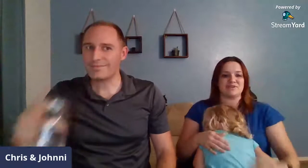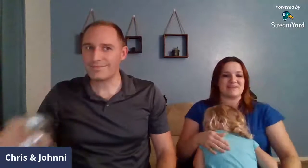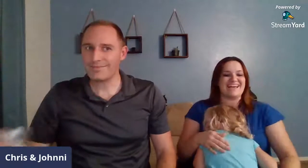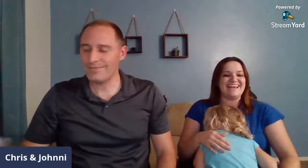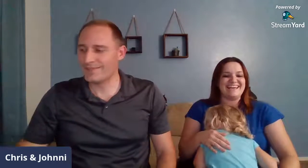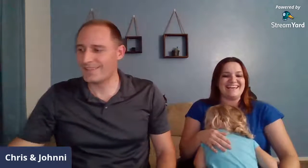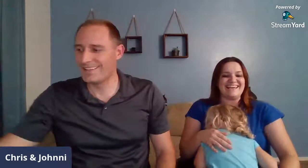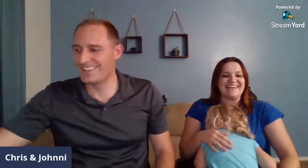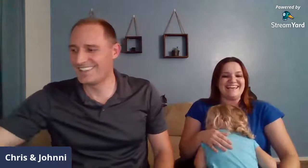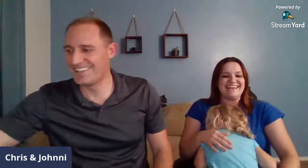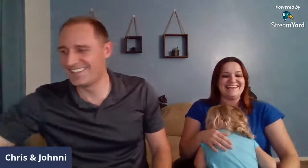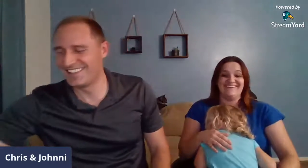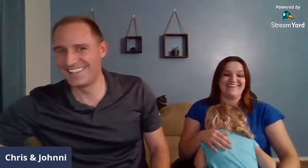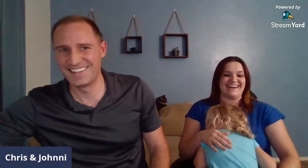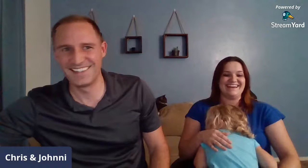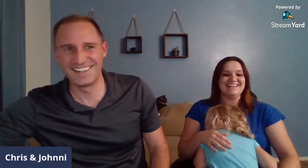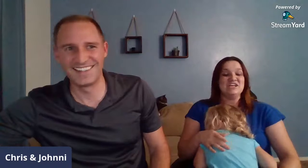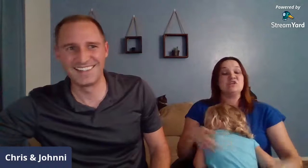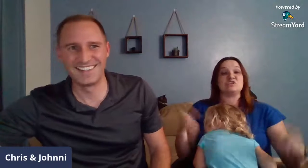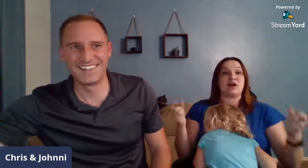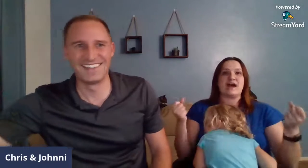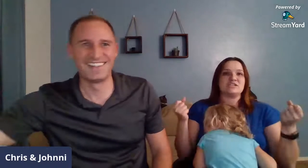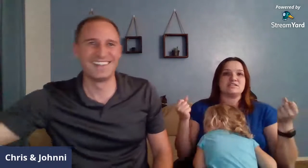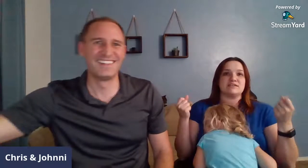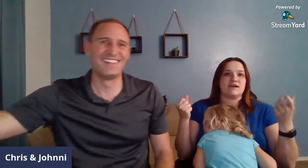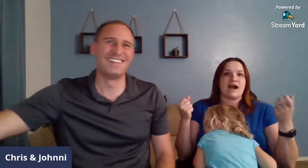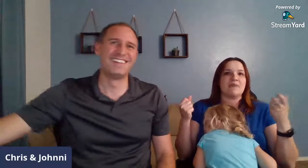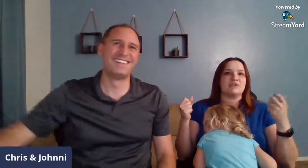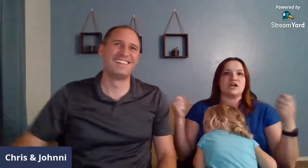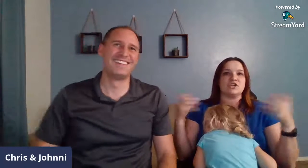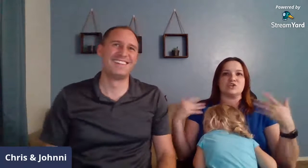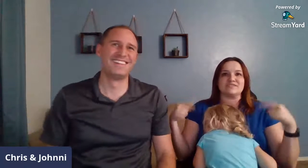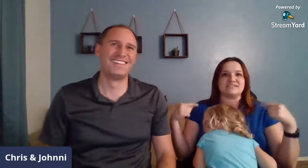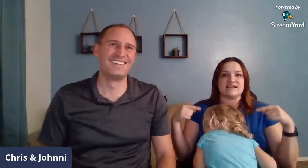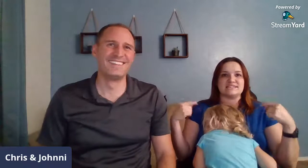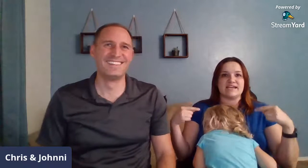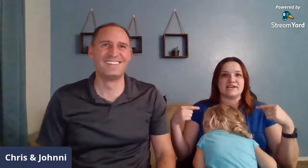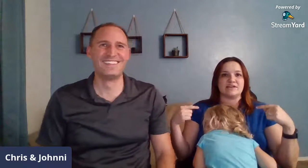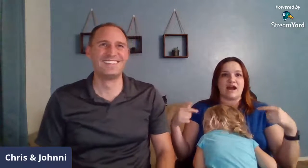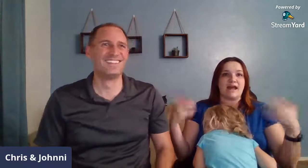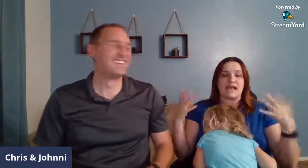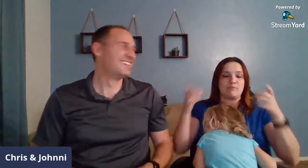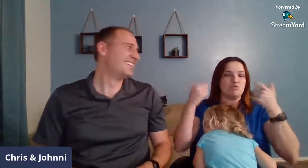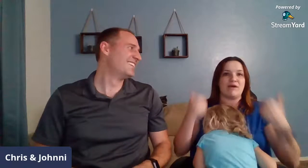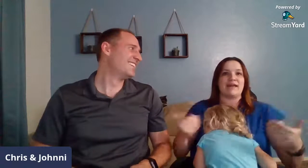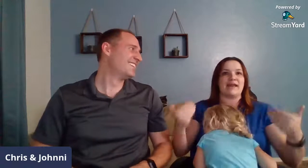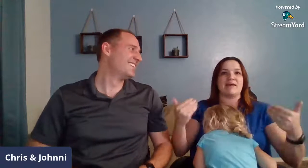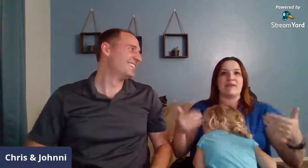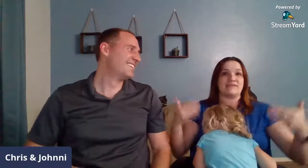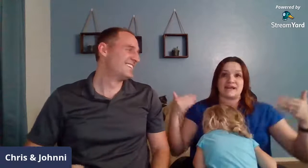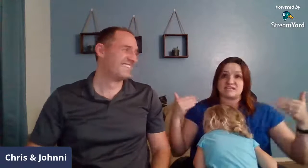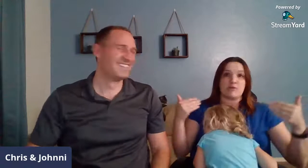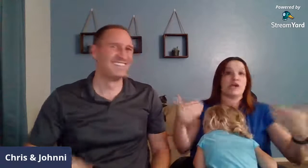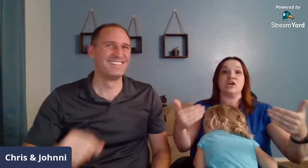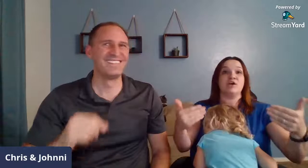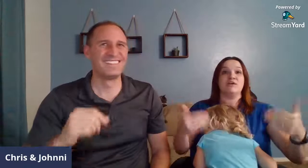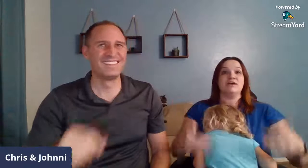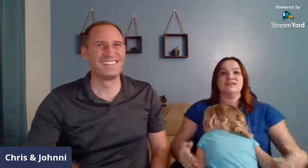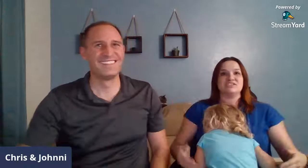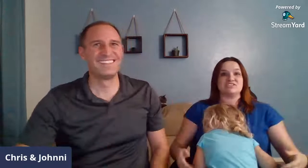I'm like, okay. So I'm not a nervous test taker. I am who I am, and that's how I go. So